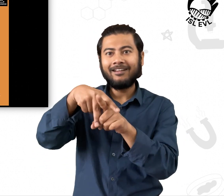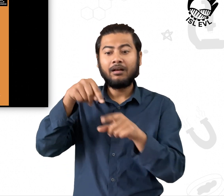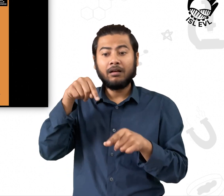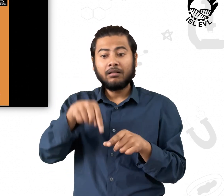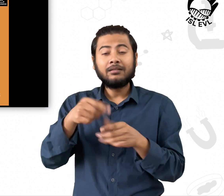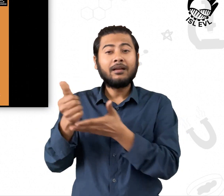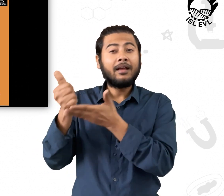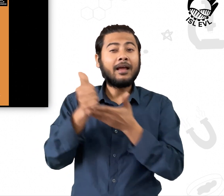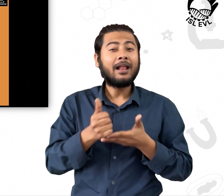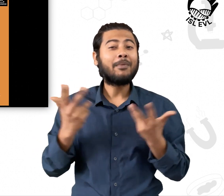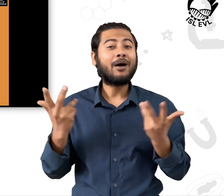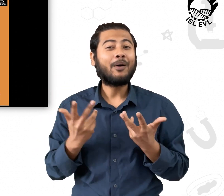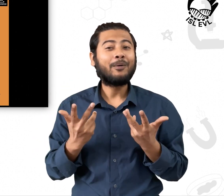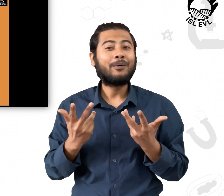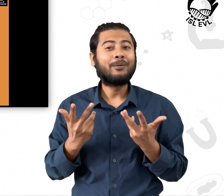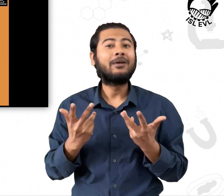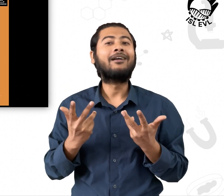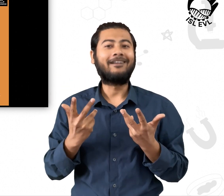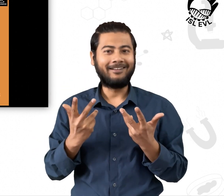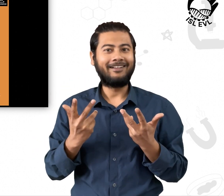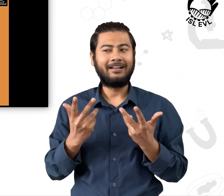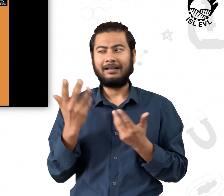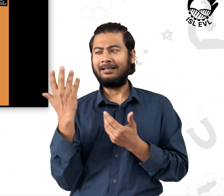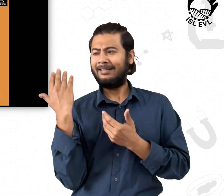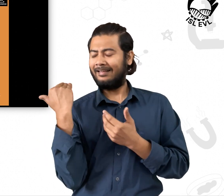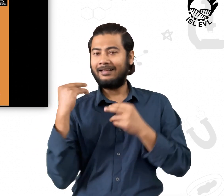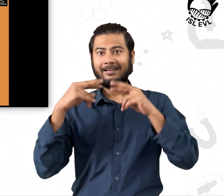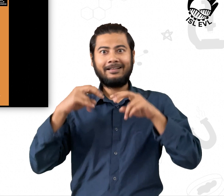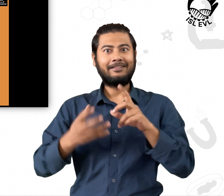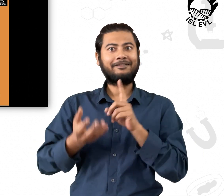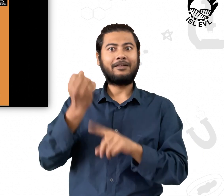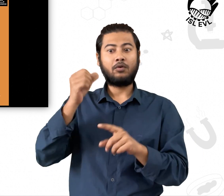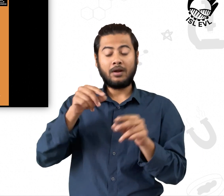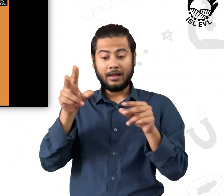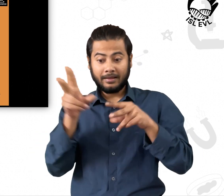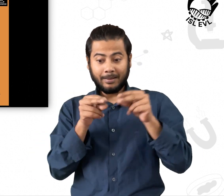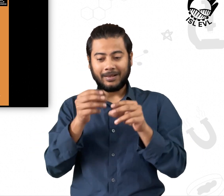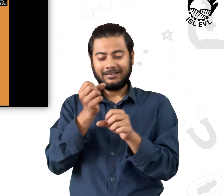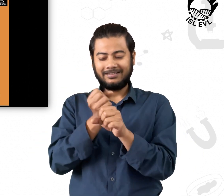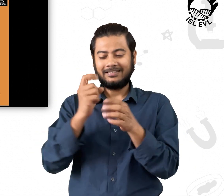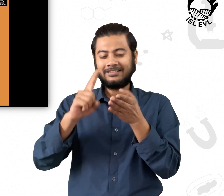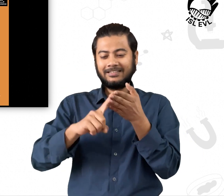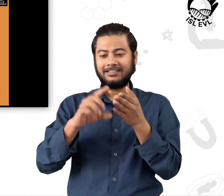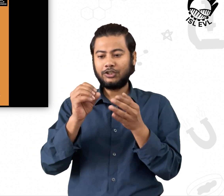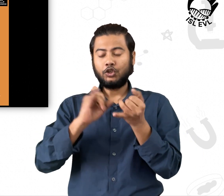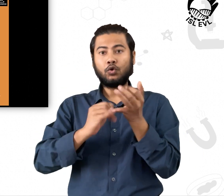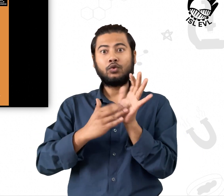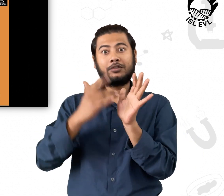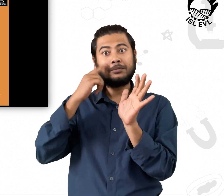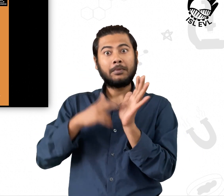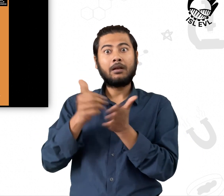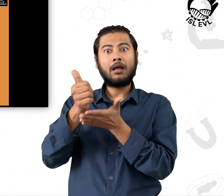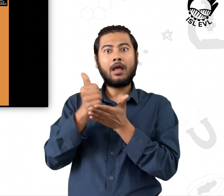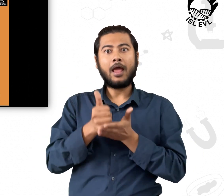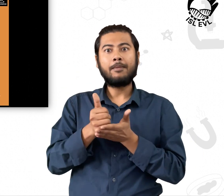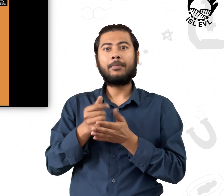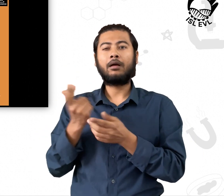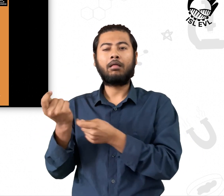move. They need a vehicle of some sort, right? Exactly. So that's why the latest research says they produce